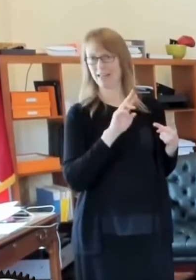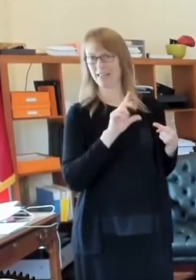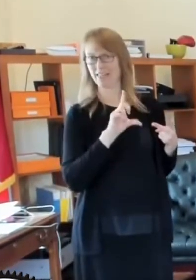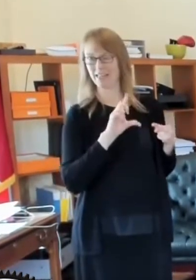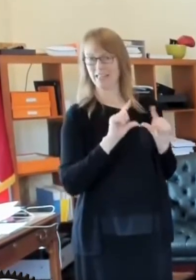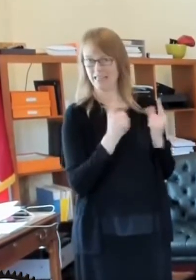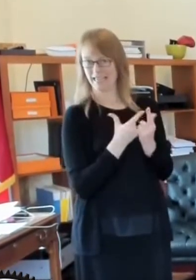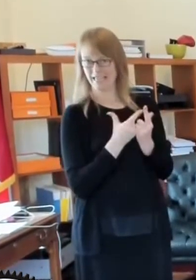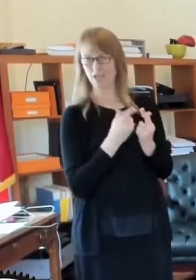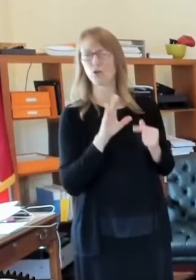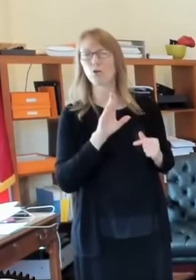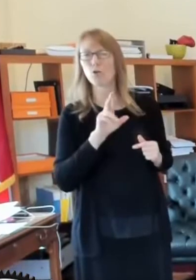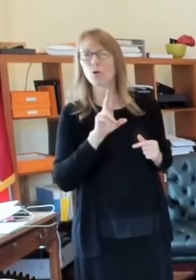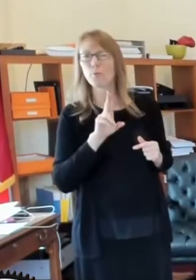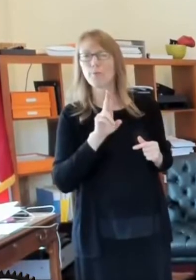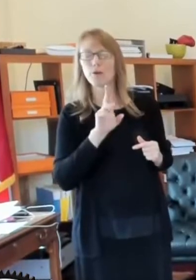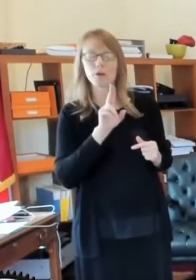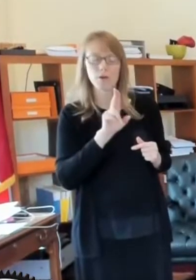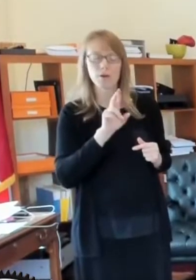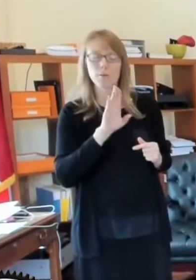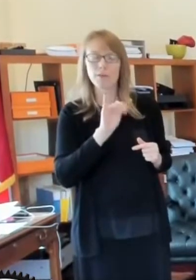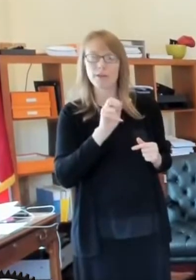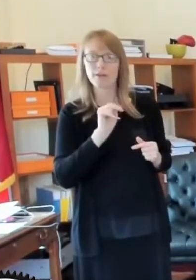Walnut Park neighborhood.